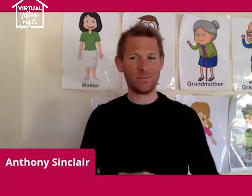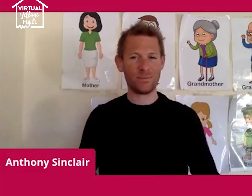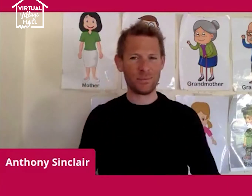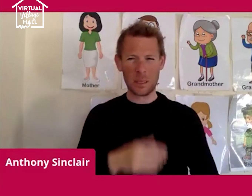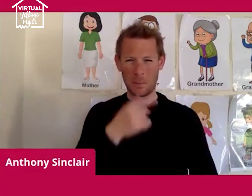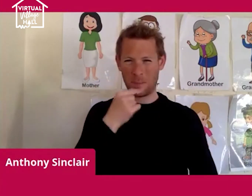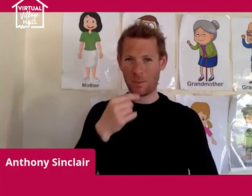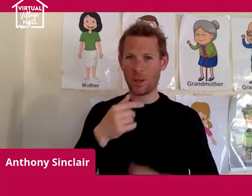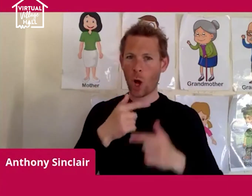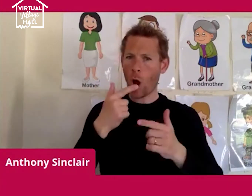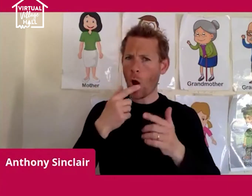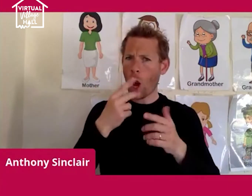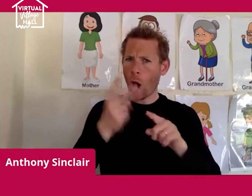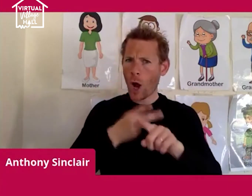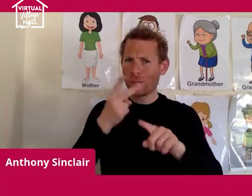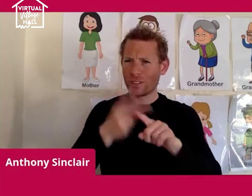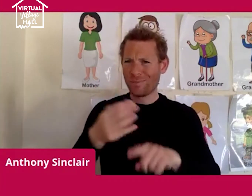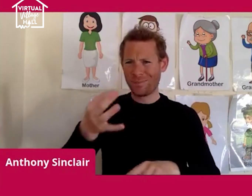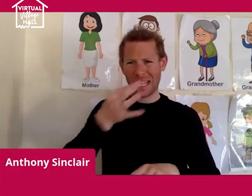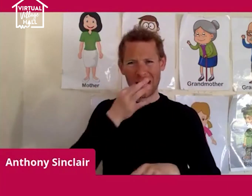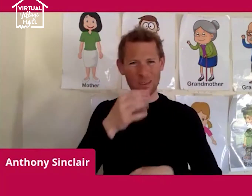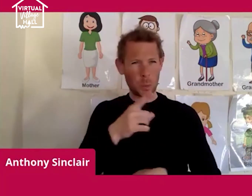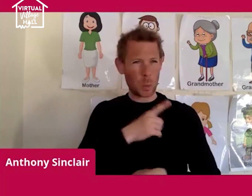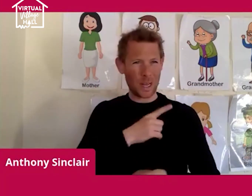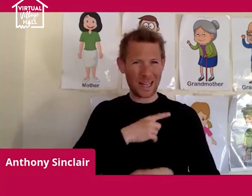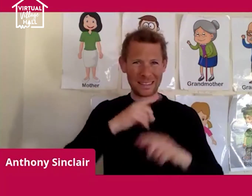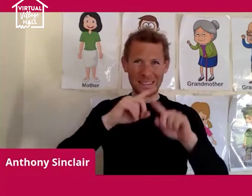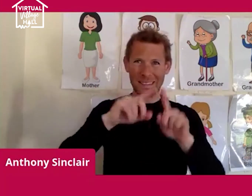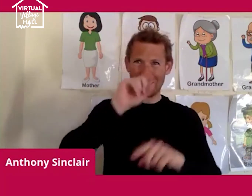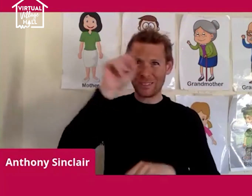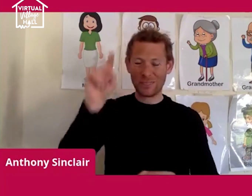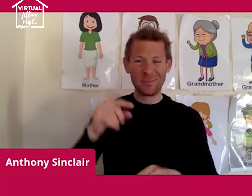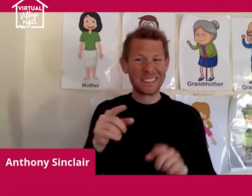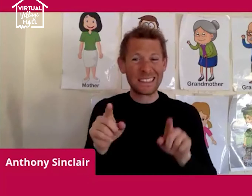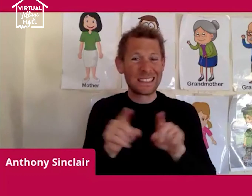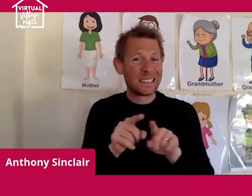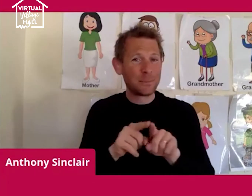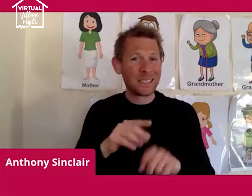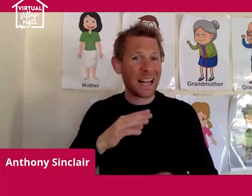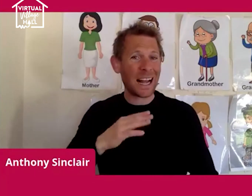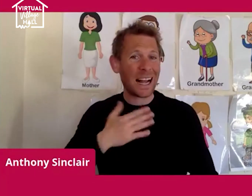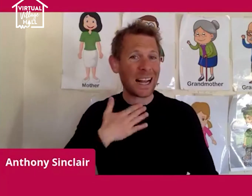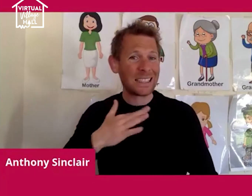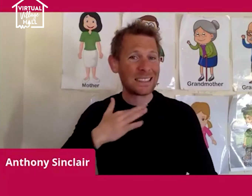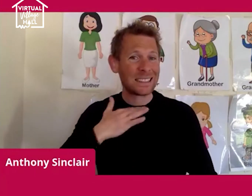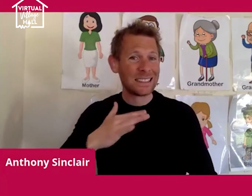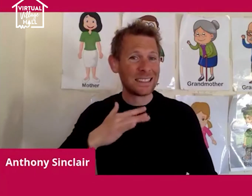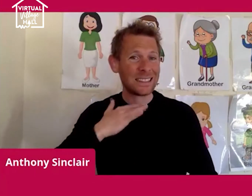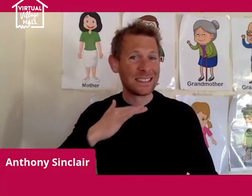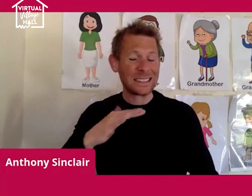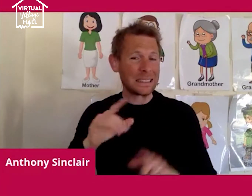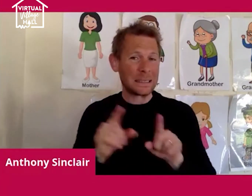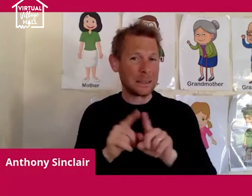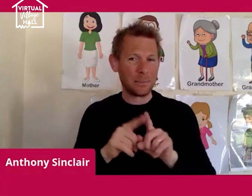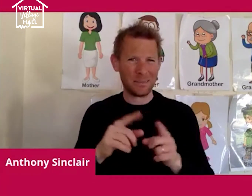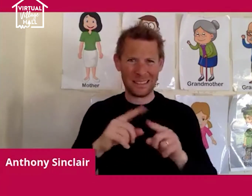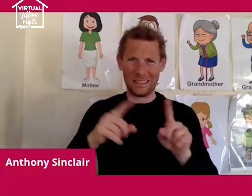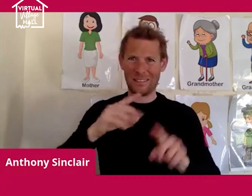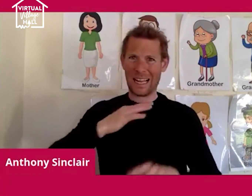just little vocabulary differences across the UK. Now, I often get asked why there's this variation, and